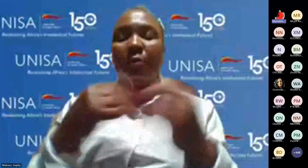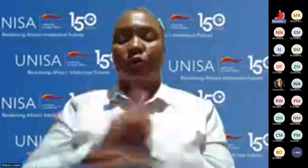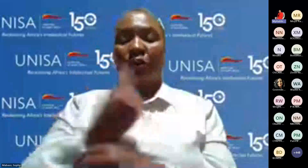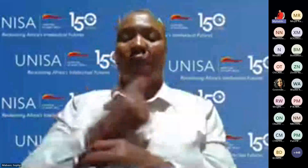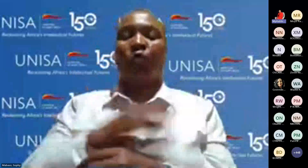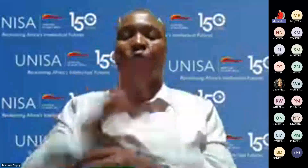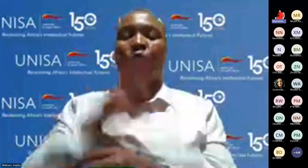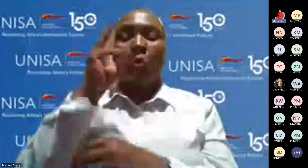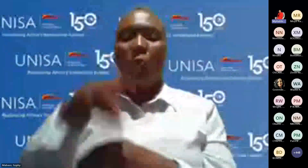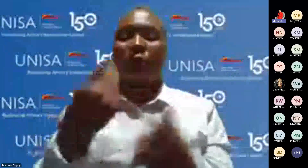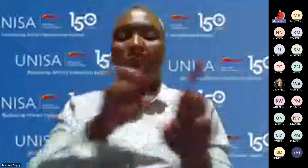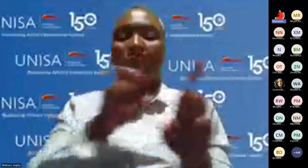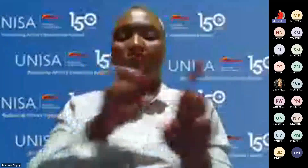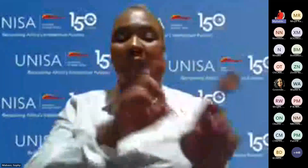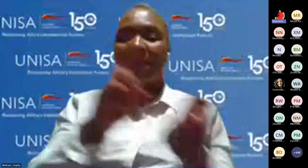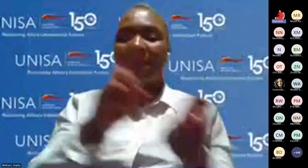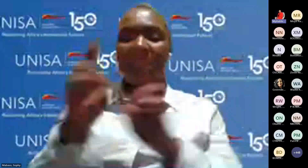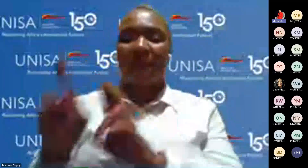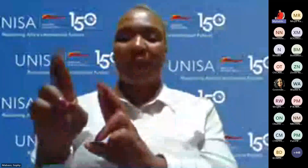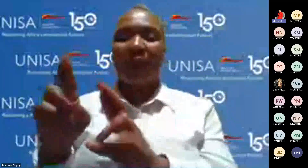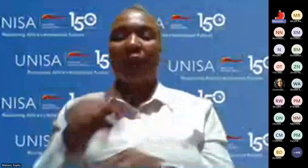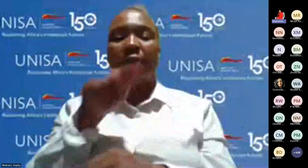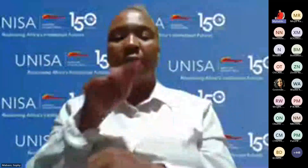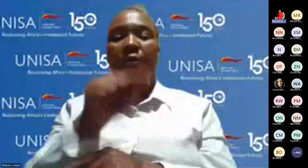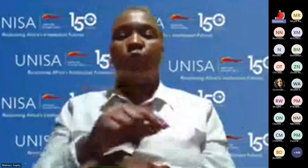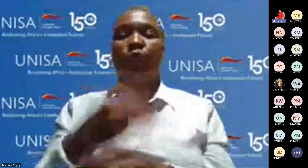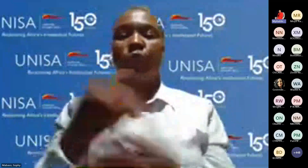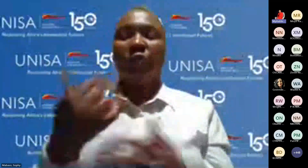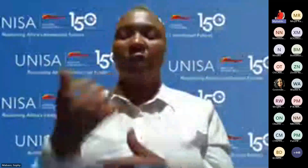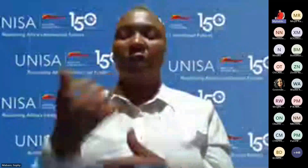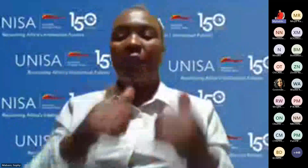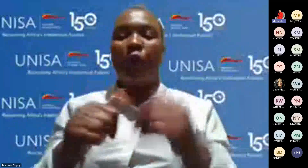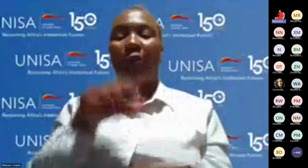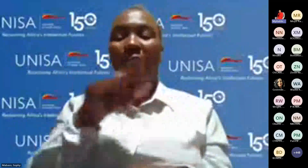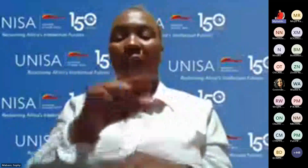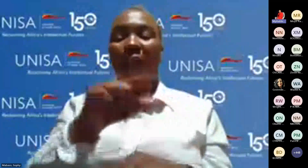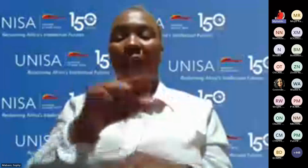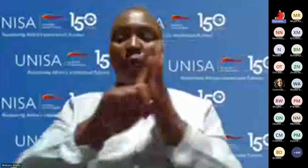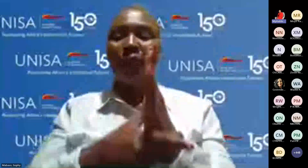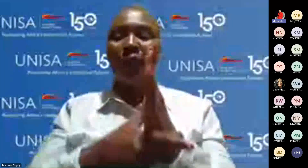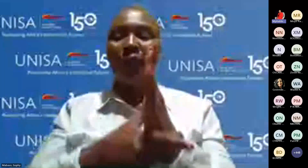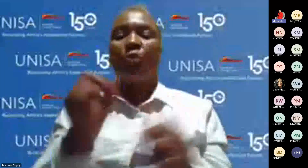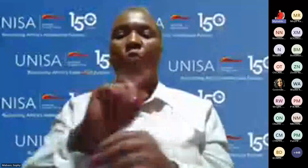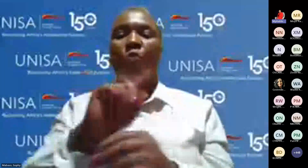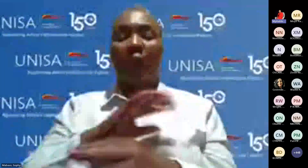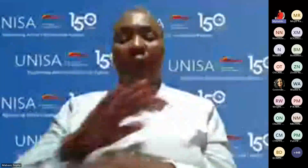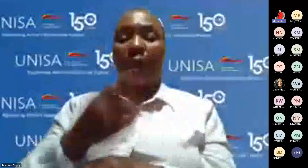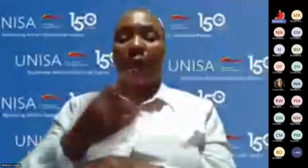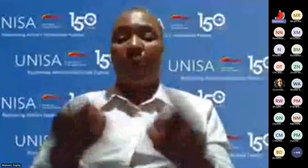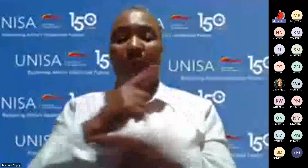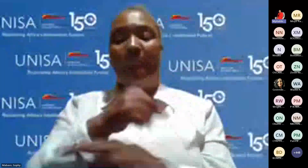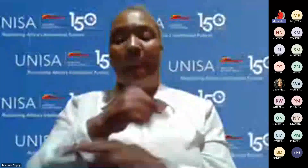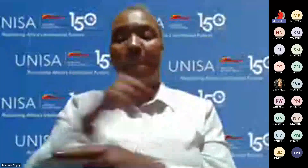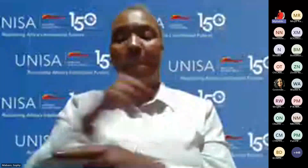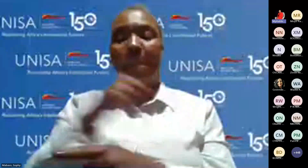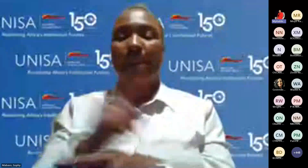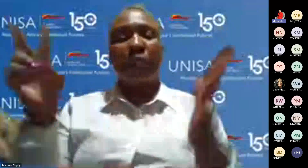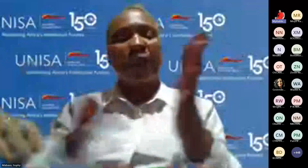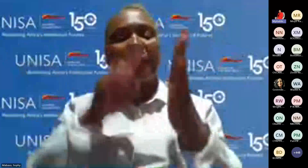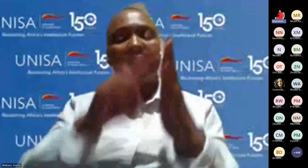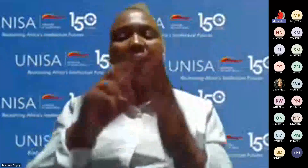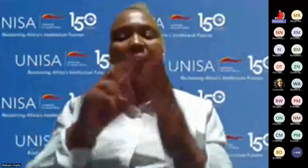to refer to that act or that policy, but what they want from you is to see if